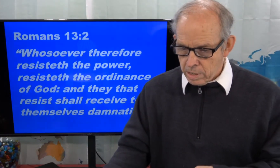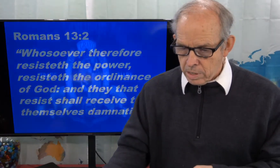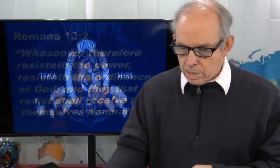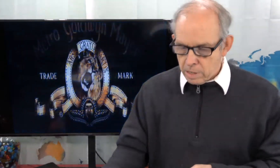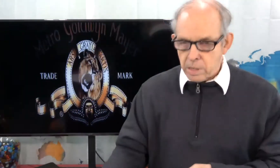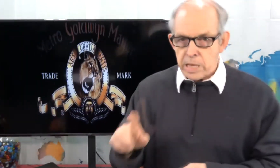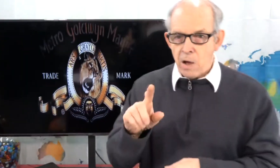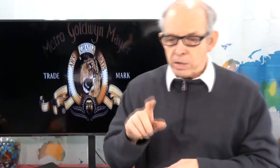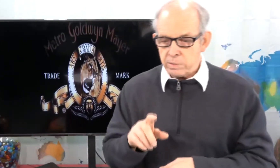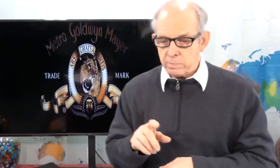Now,